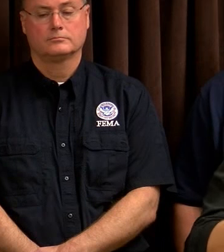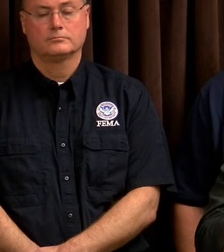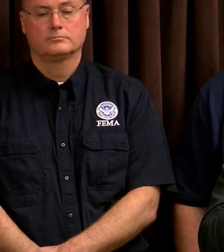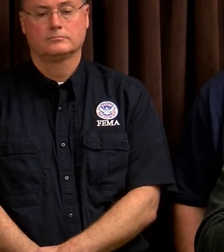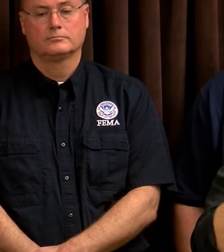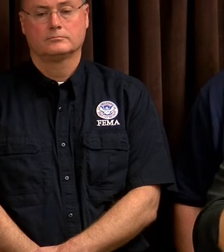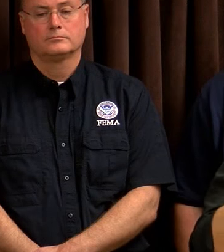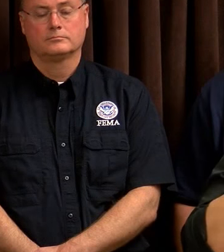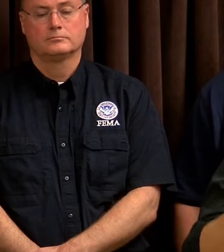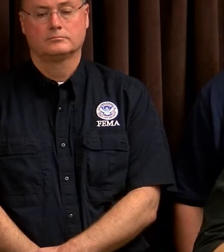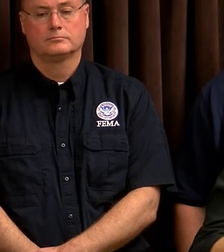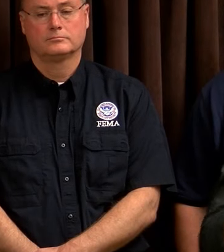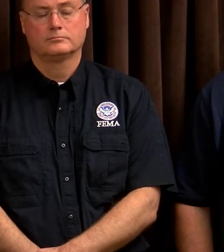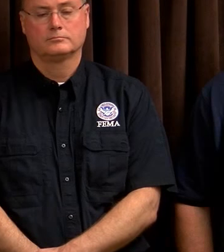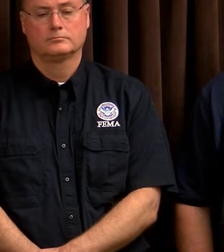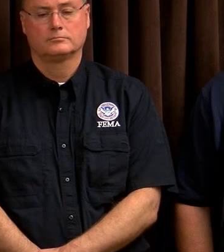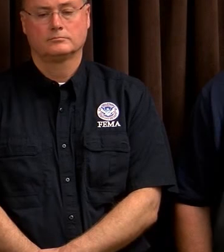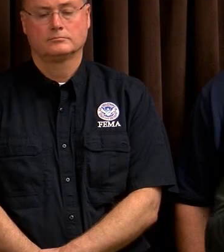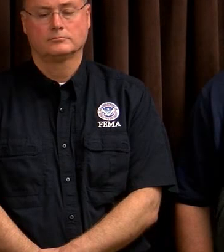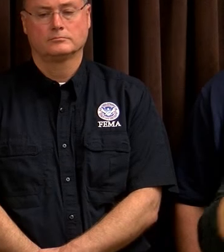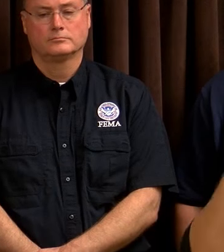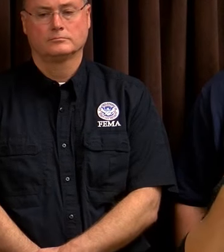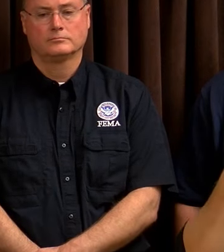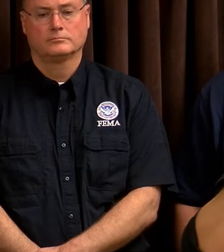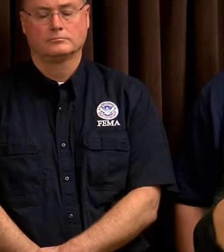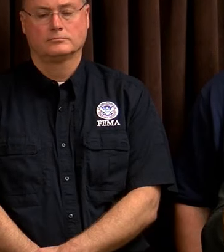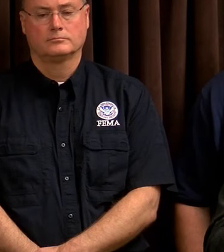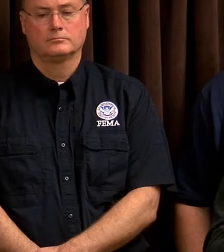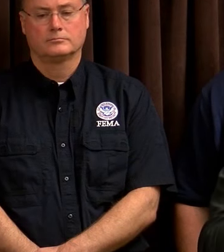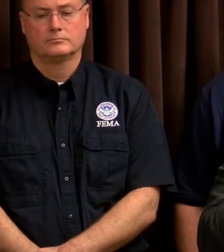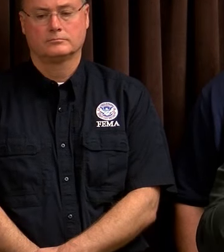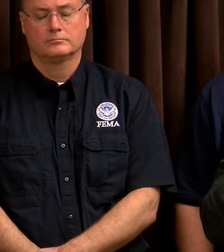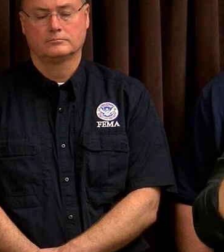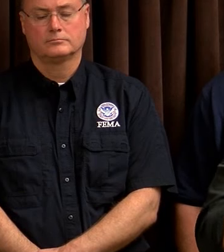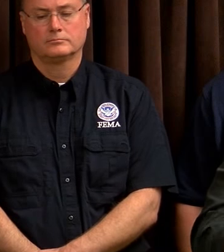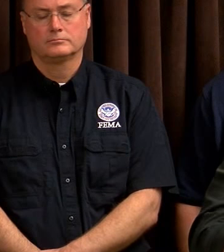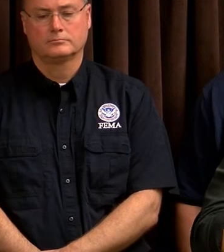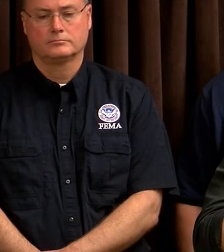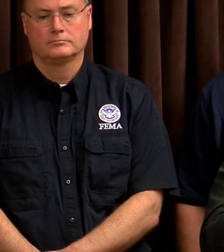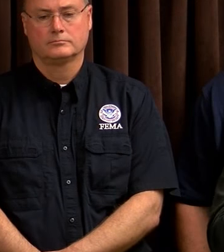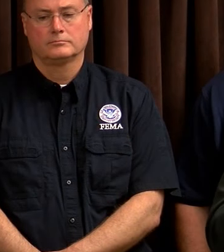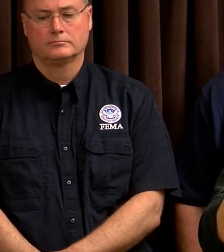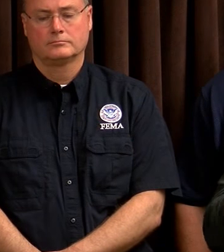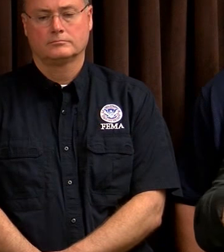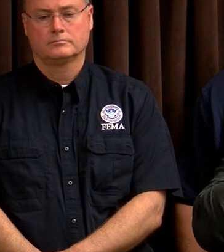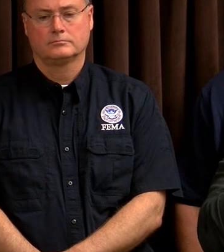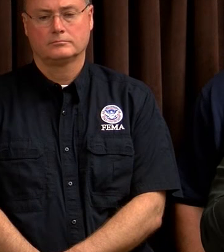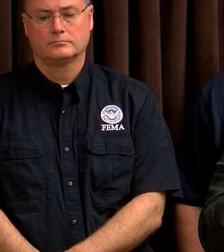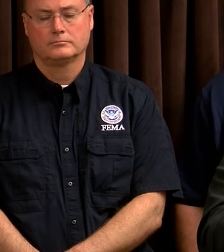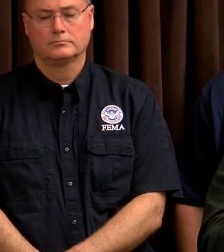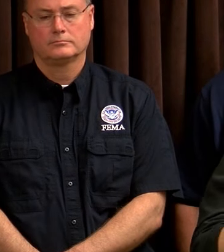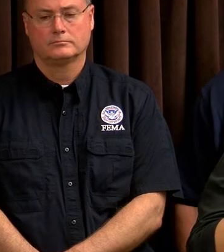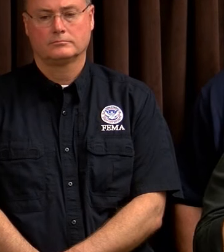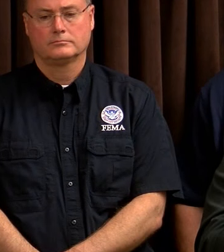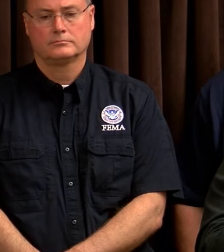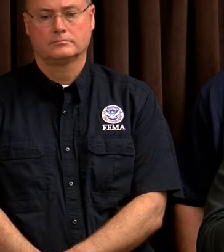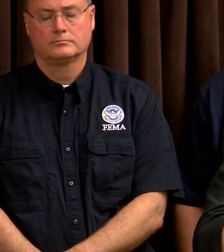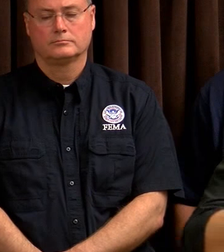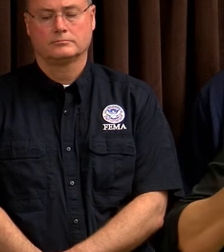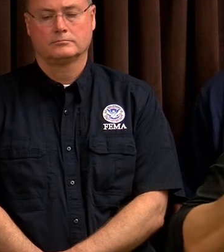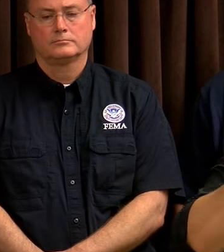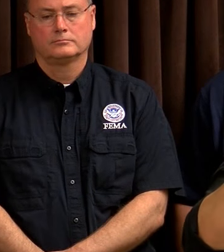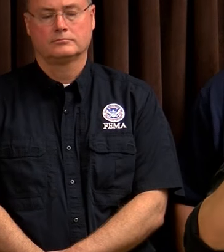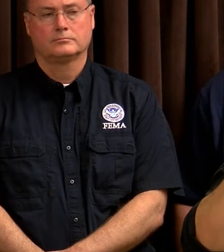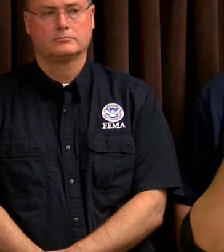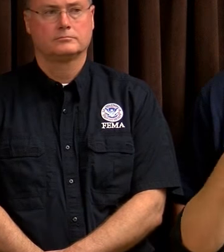the inception of the fire. Early on, because of the magnitude and the severity of the fire, FEMA actually provided a